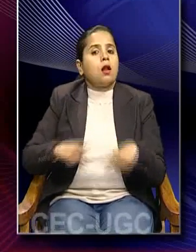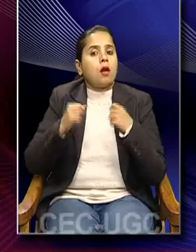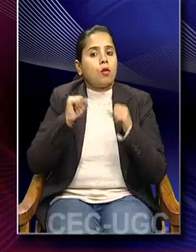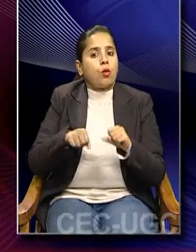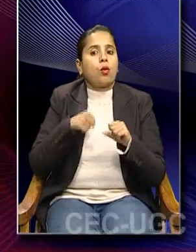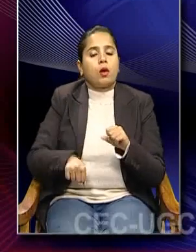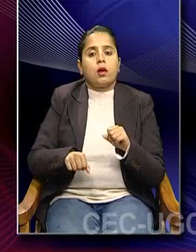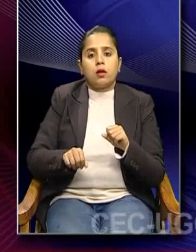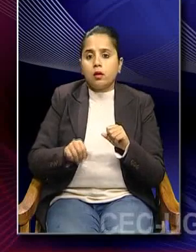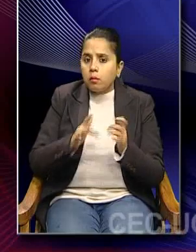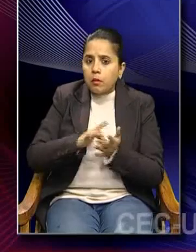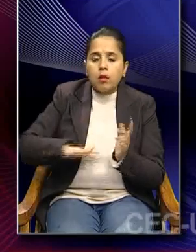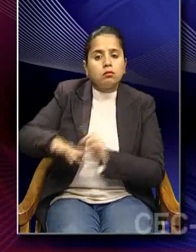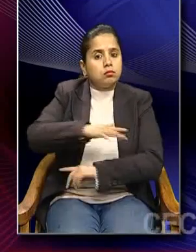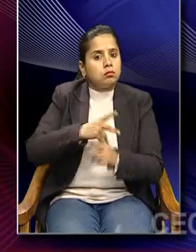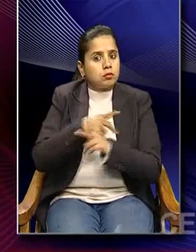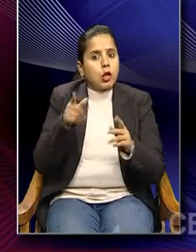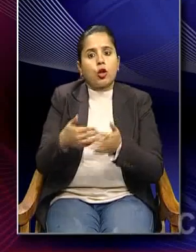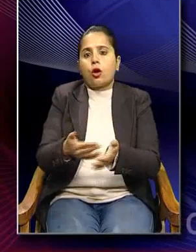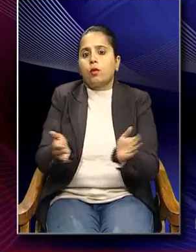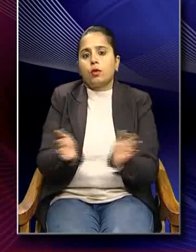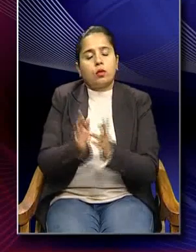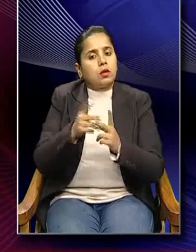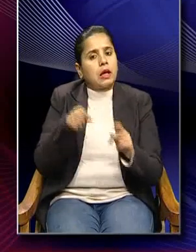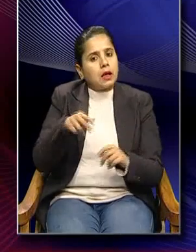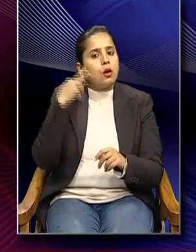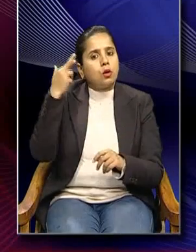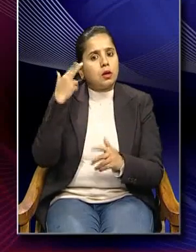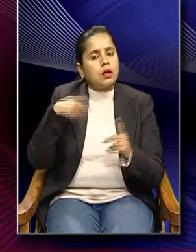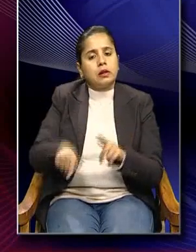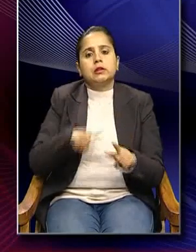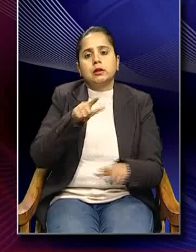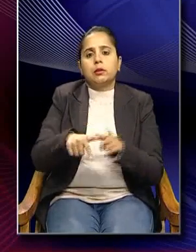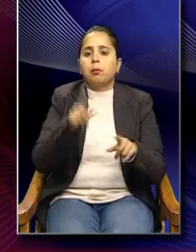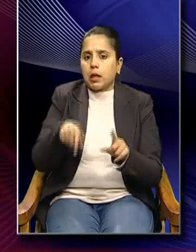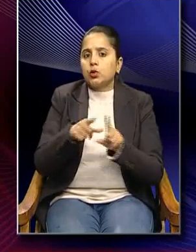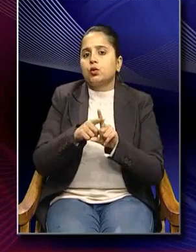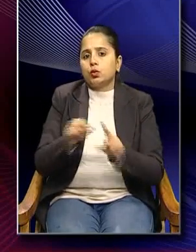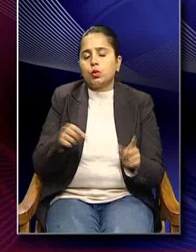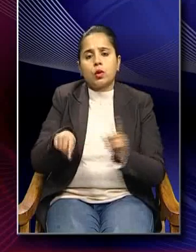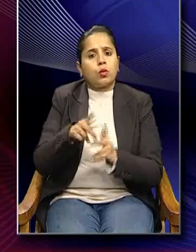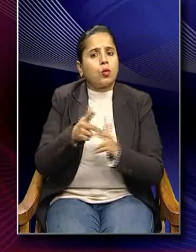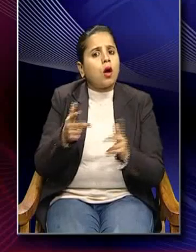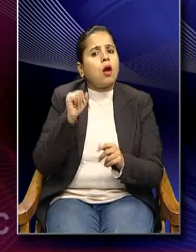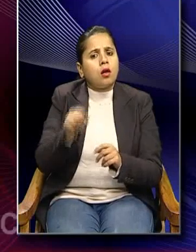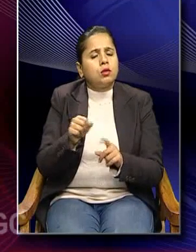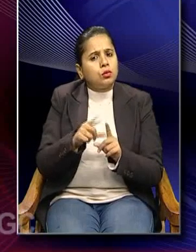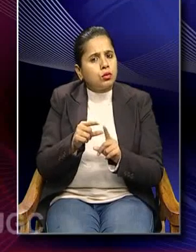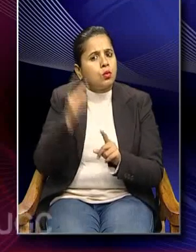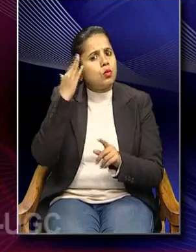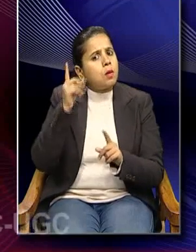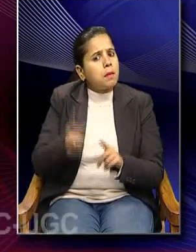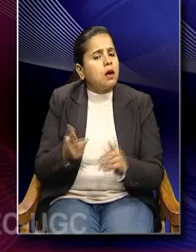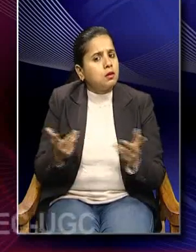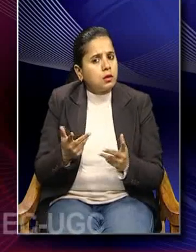nation and across societies and communities, and therefore the steps have to be taken. On what grounds it has to be taken? On